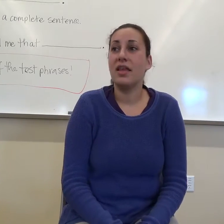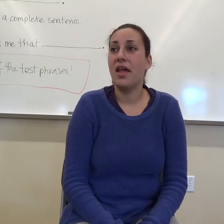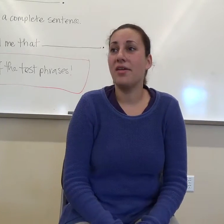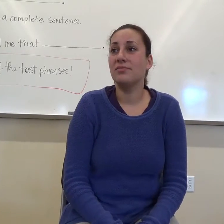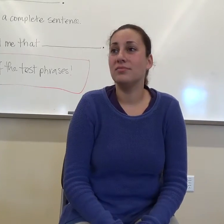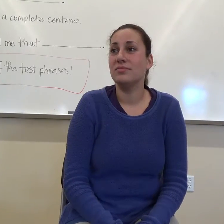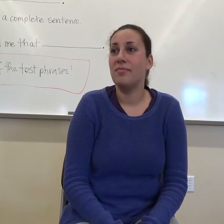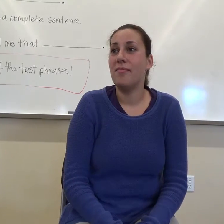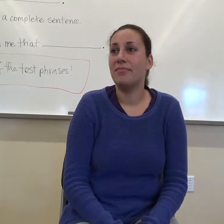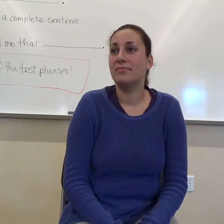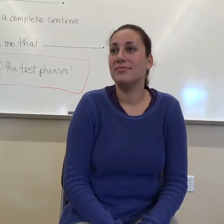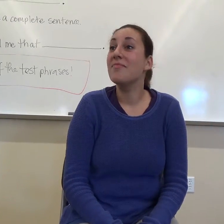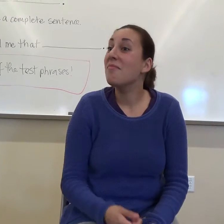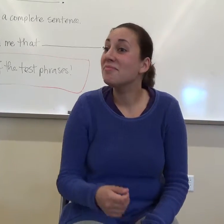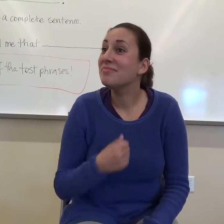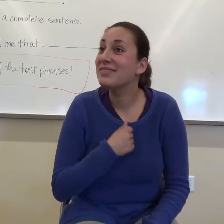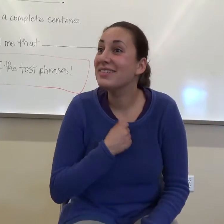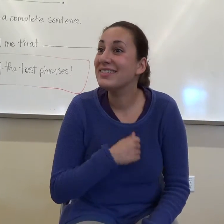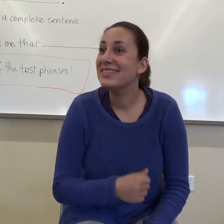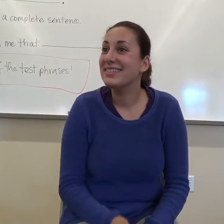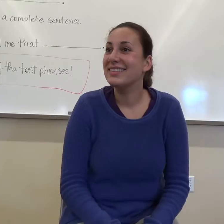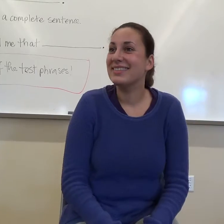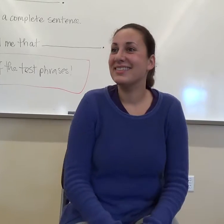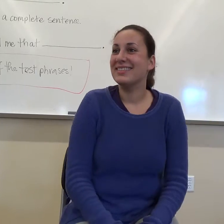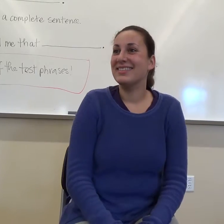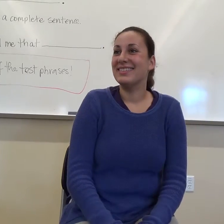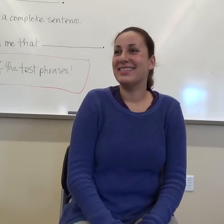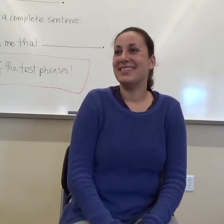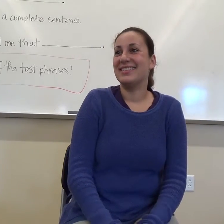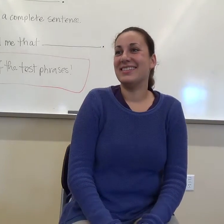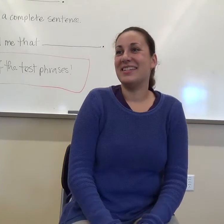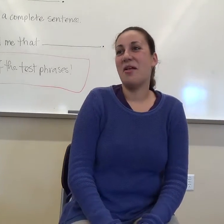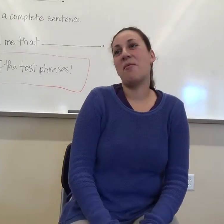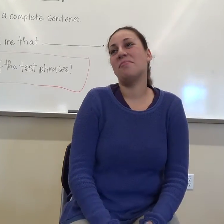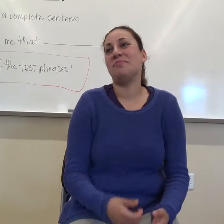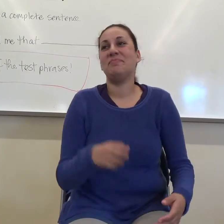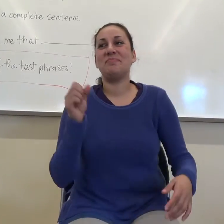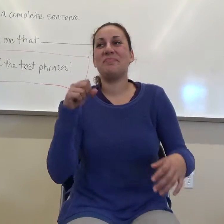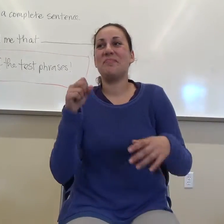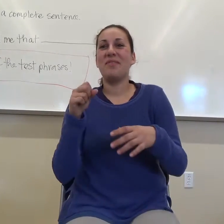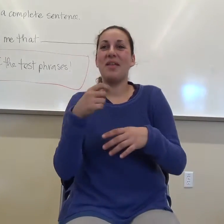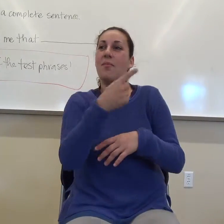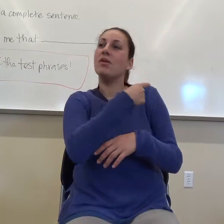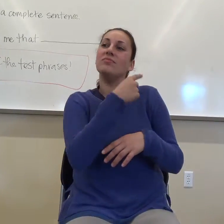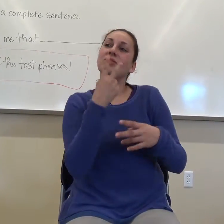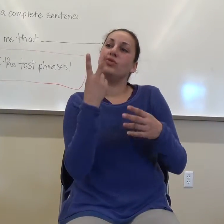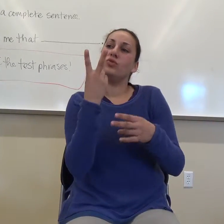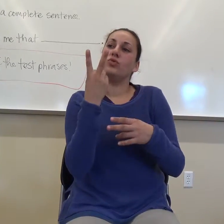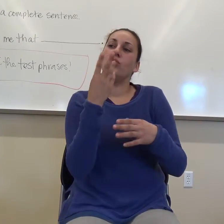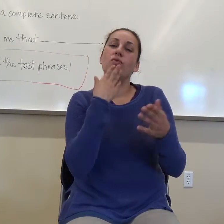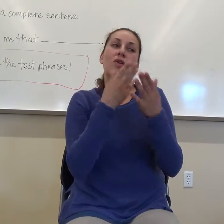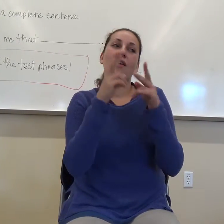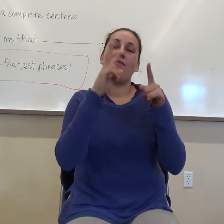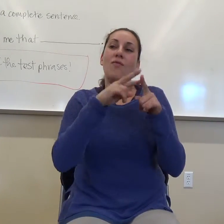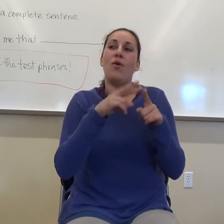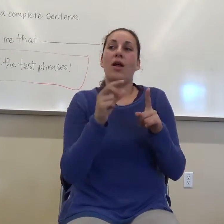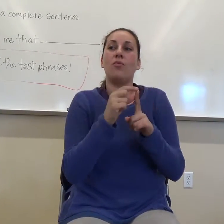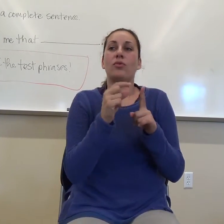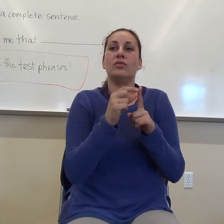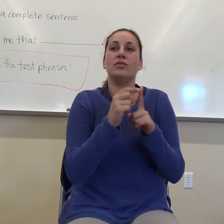I'm like, help. Okay, so, yeah, these are two good vocabulary words. This is ringing, and